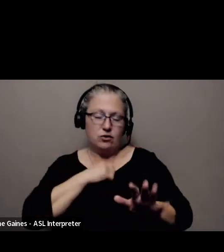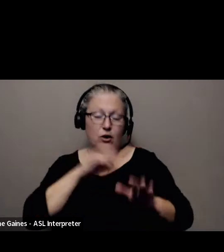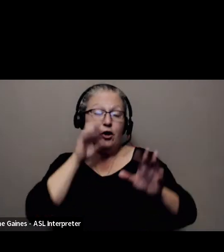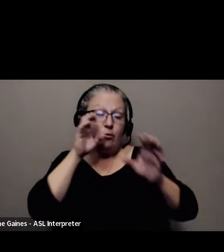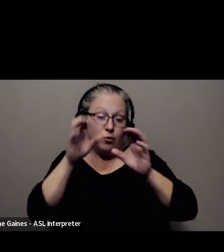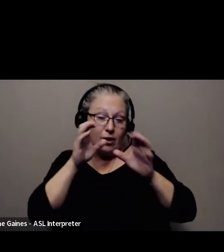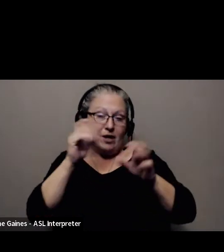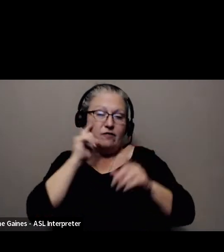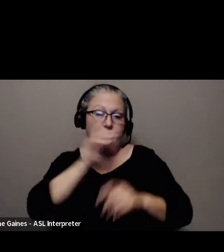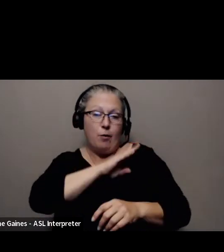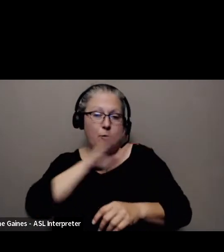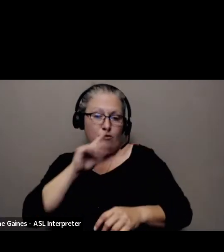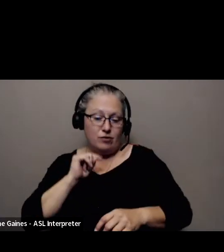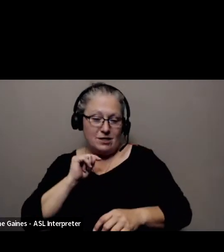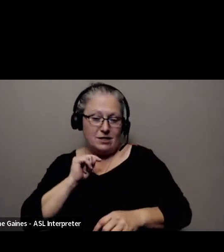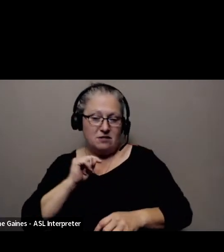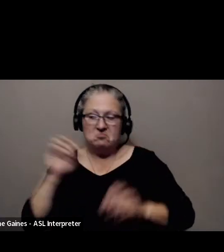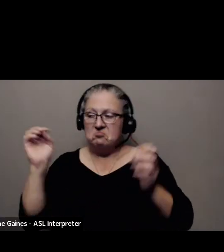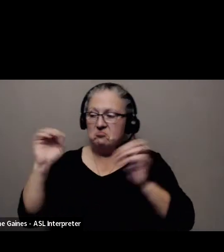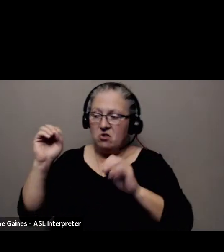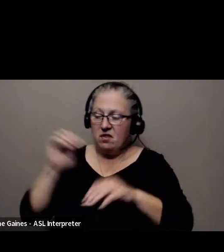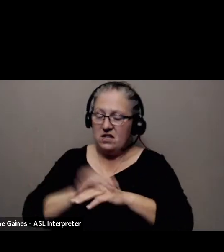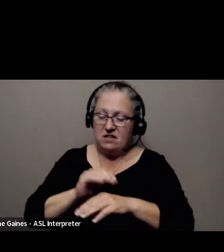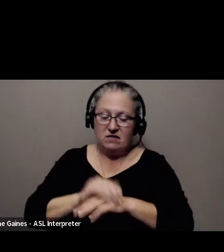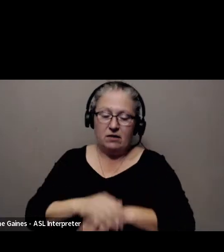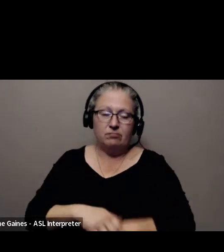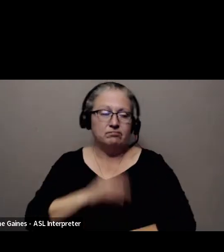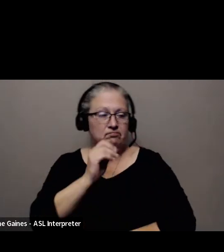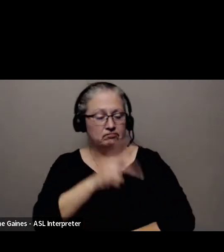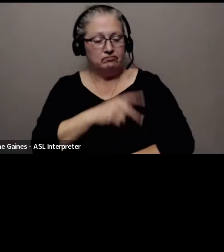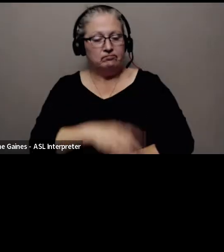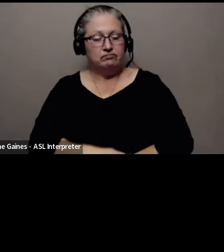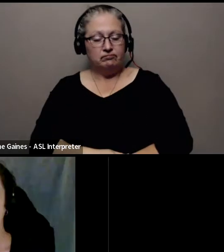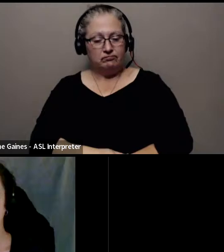communications to the Board of Trustees. None this evening. Okay.